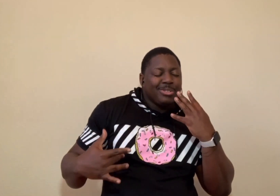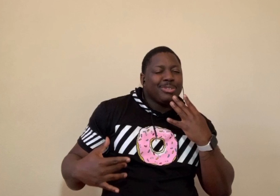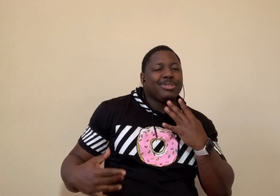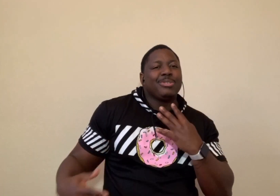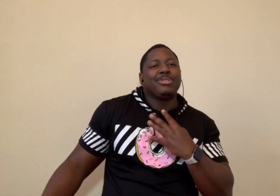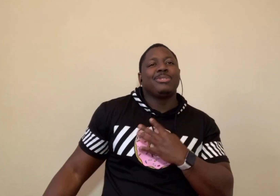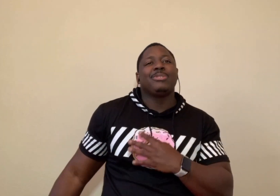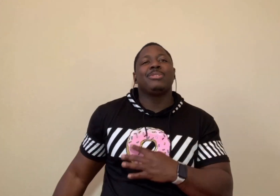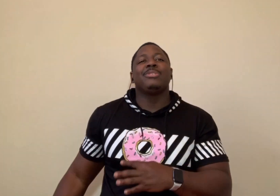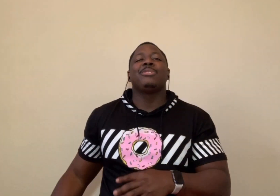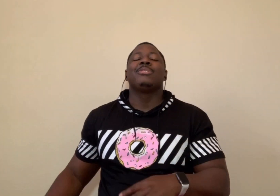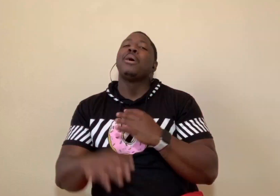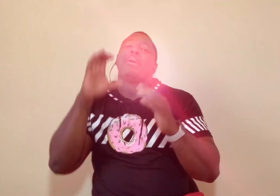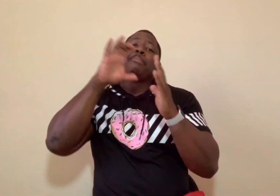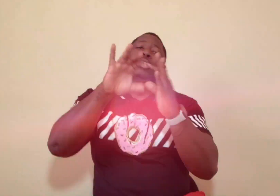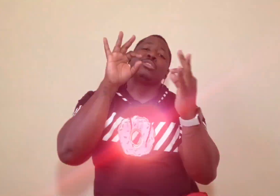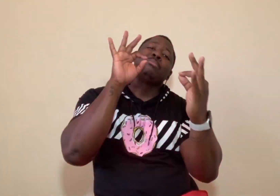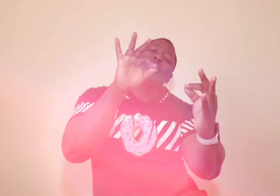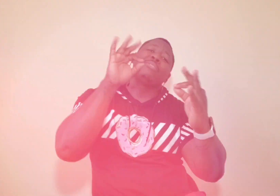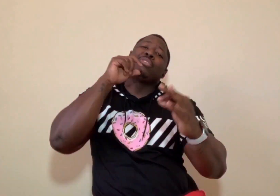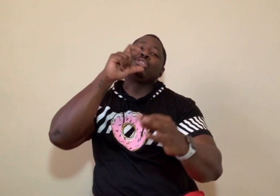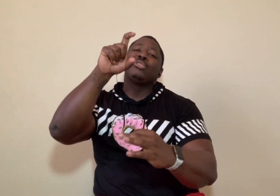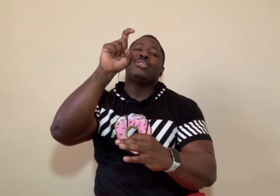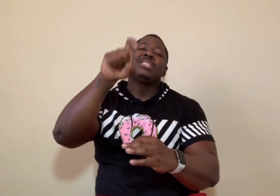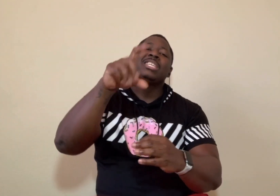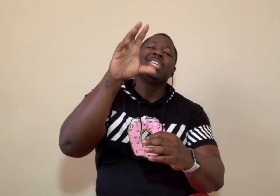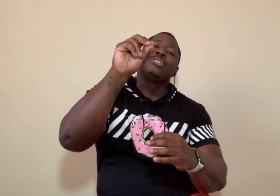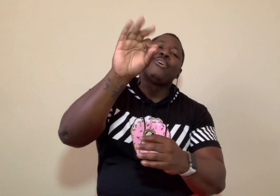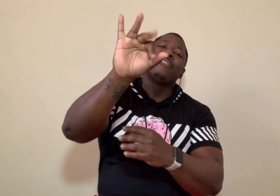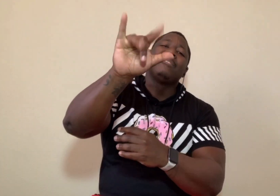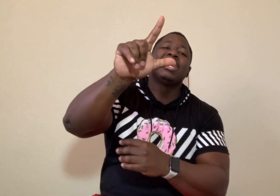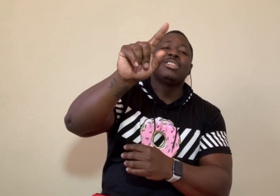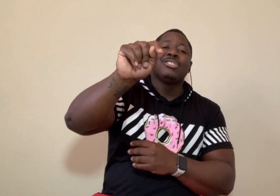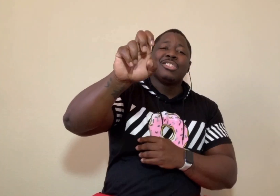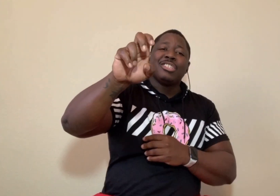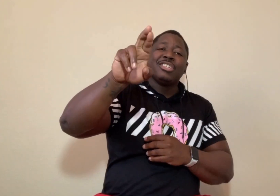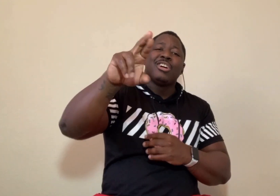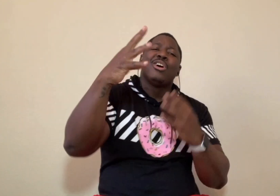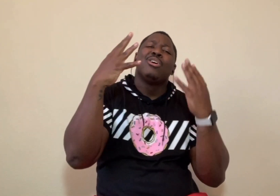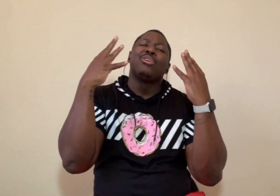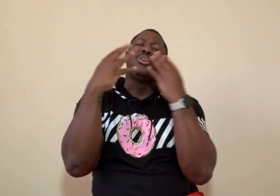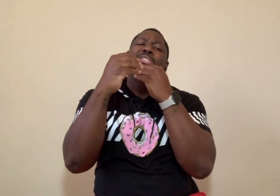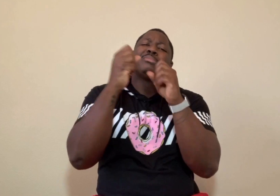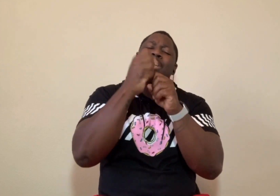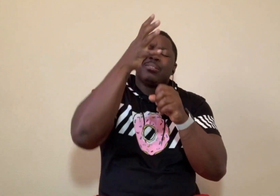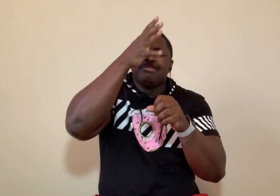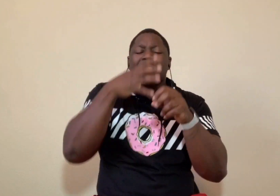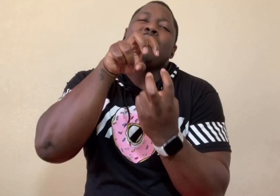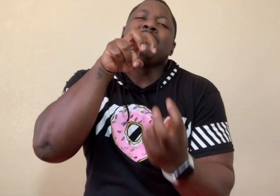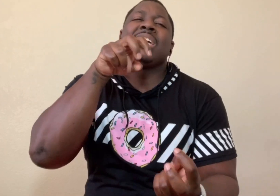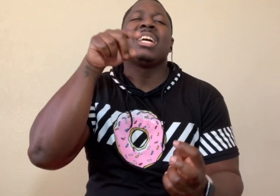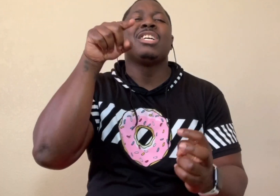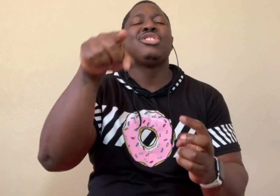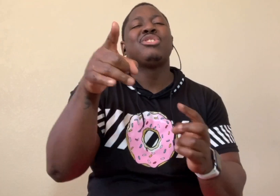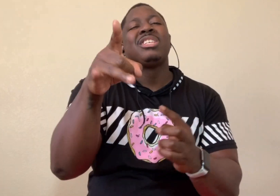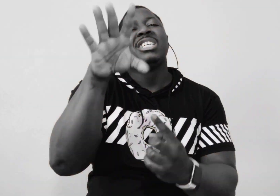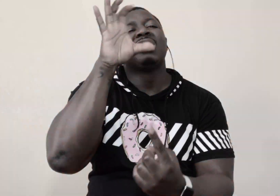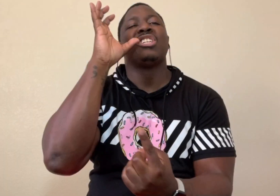refuse. No, picture perfect, you don't need no filter. Gorgeous, make them drop dead, you're a